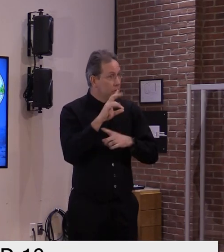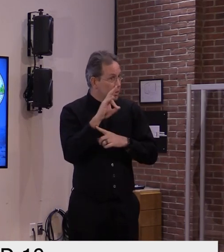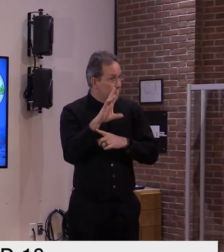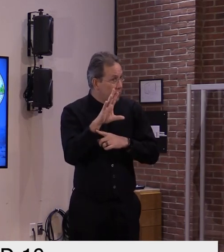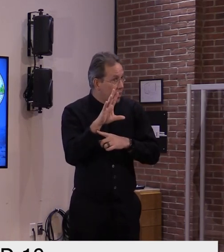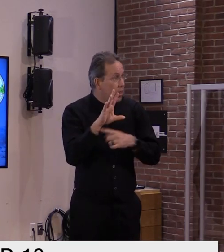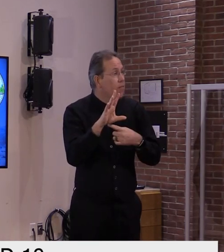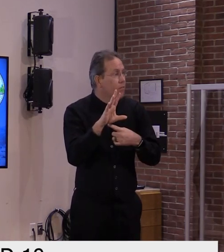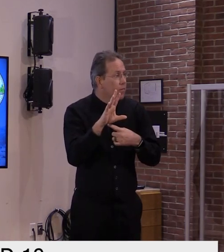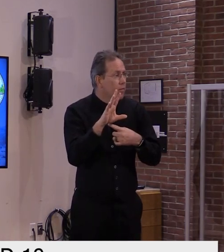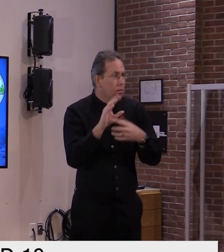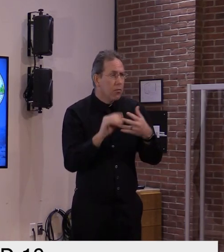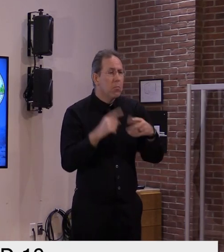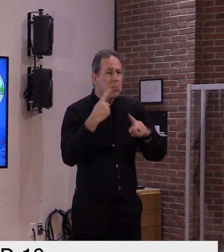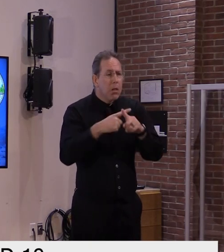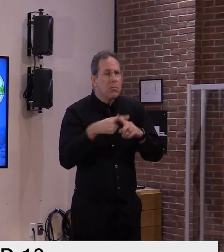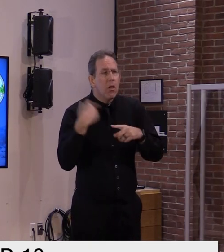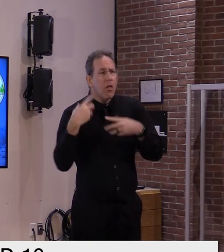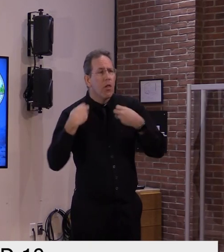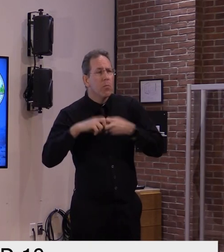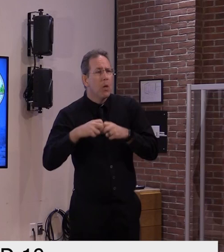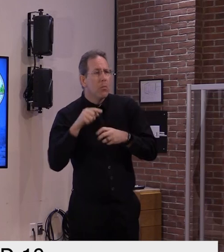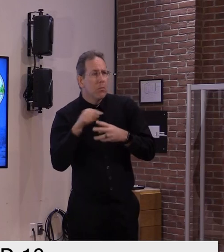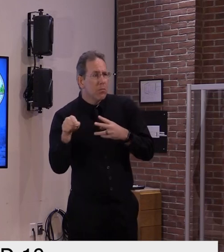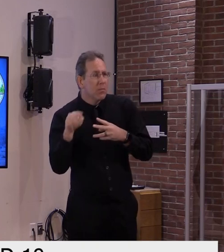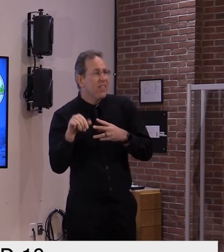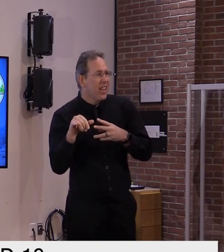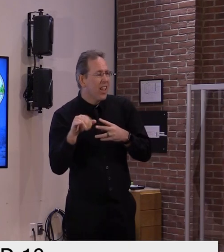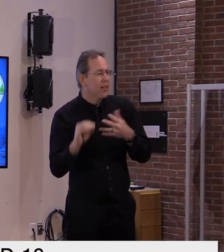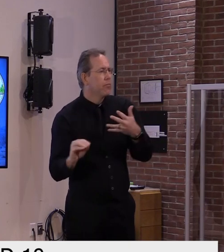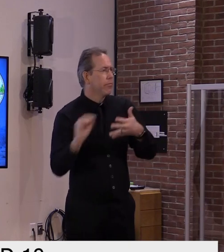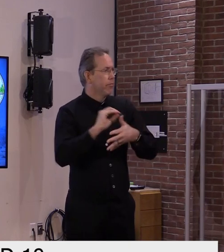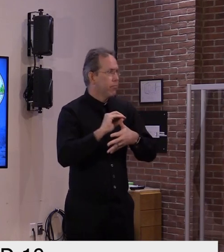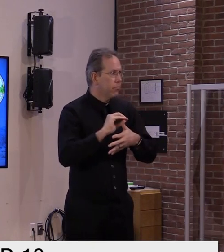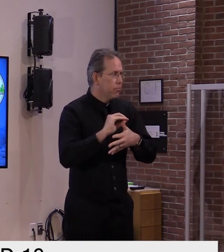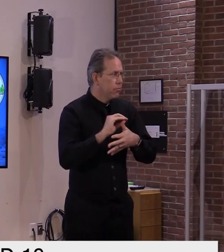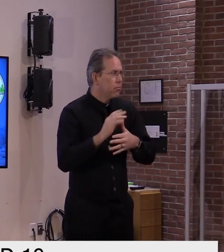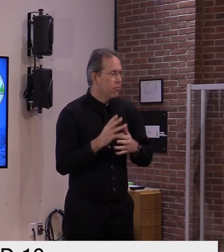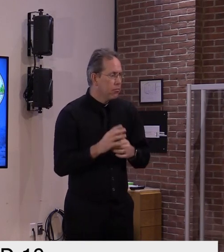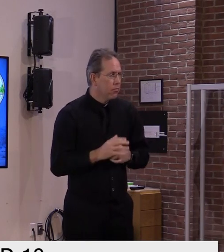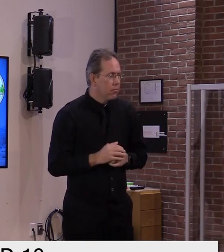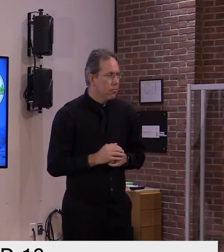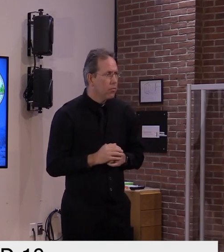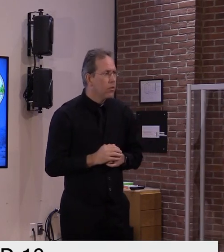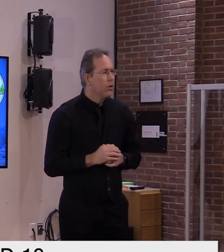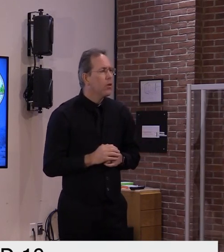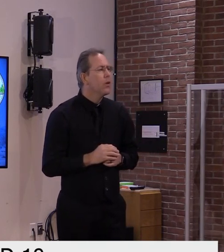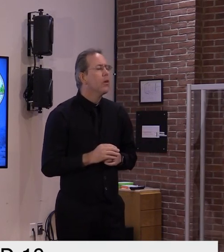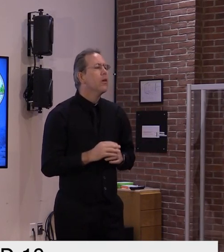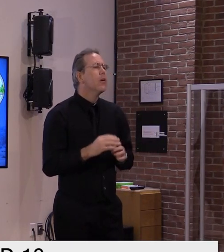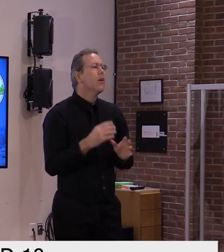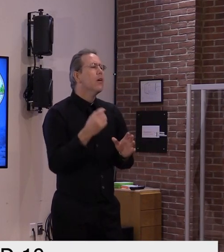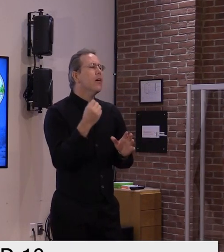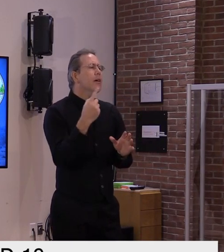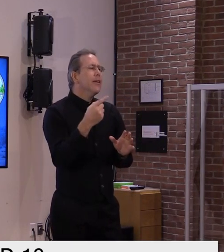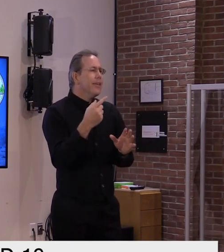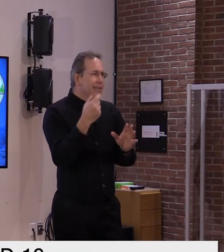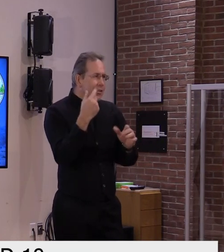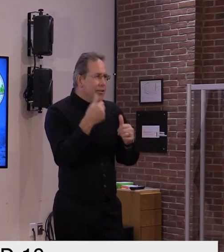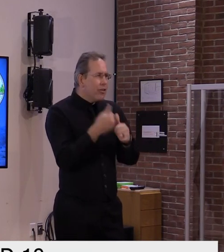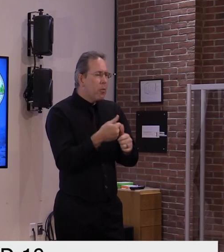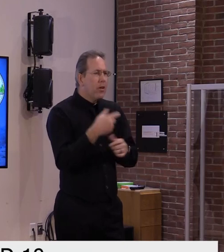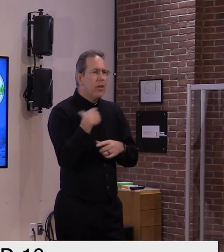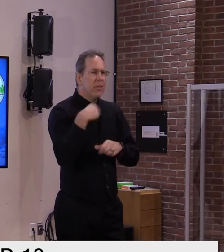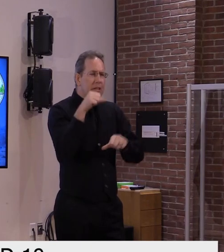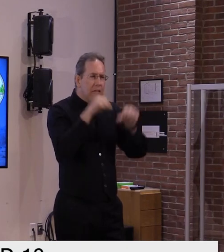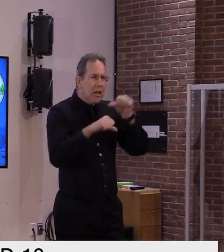I would just point back to the data. The data tells us who's most vulnerable, who's at